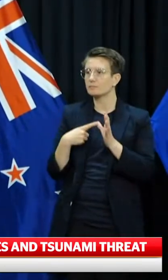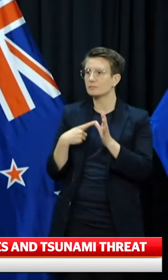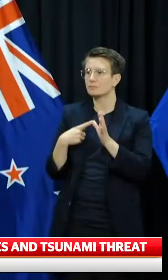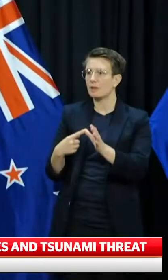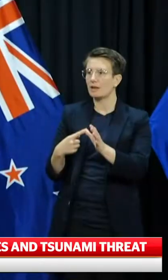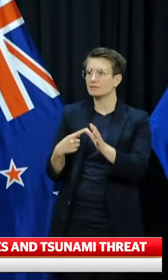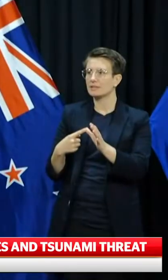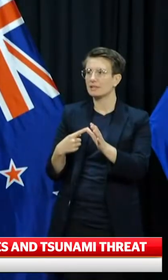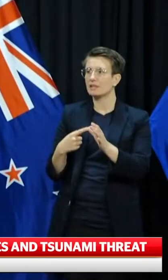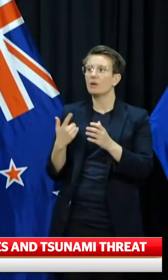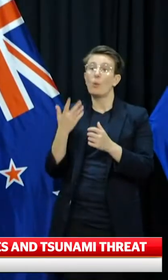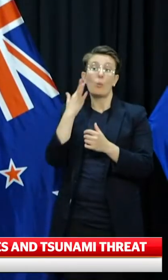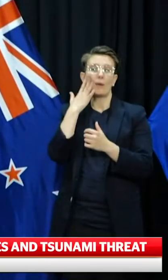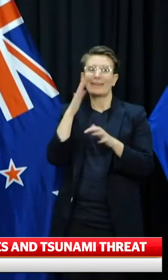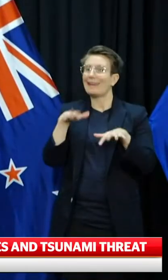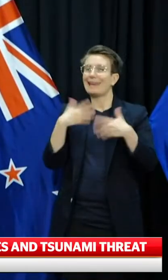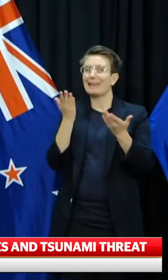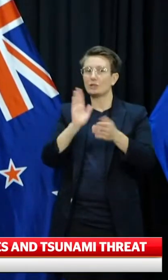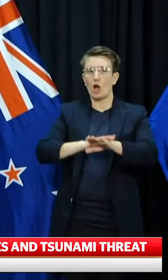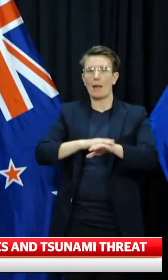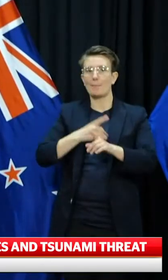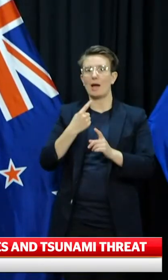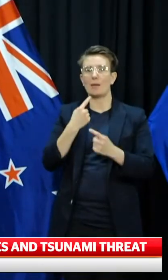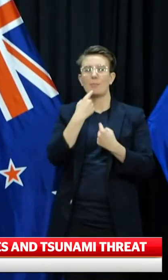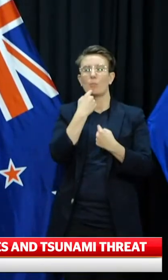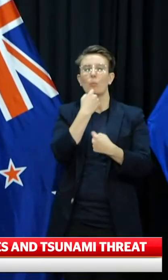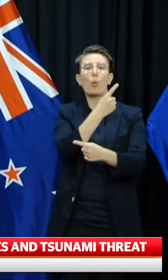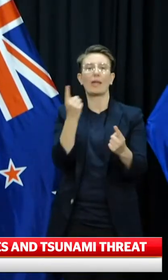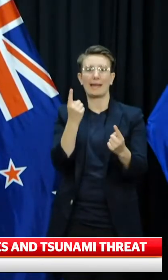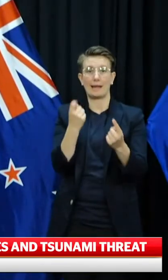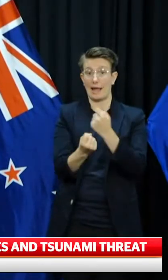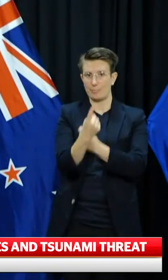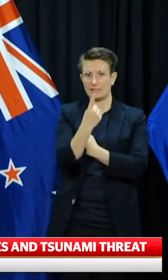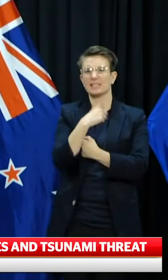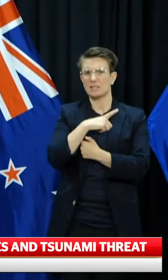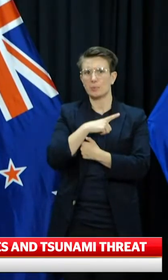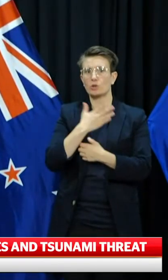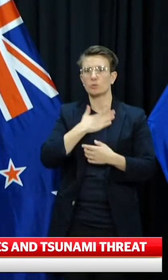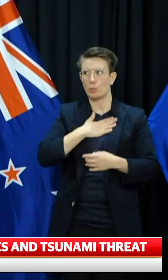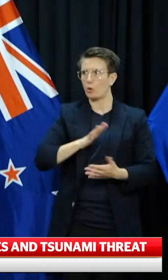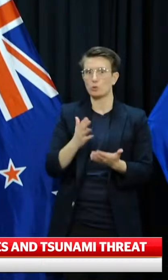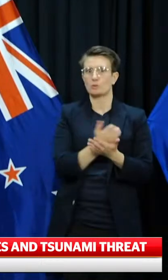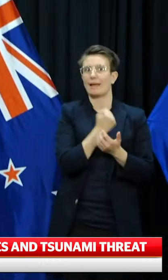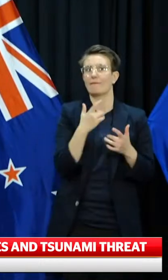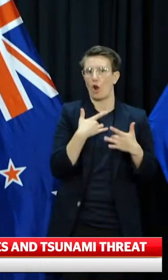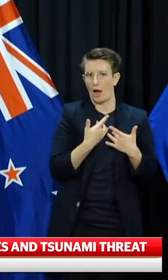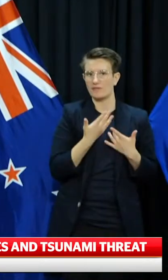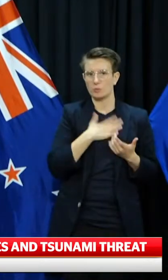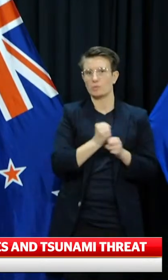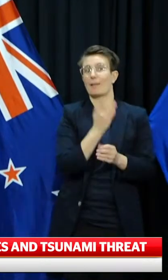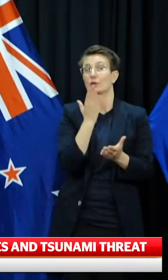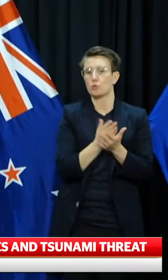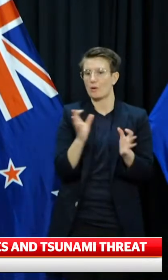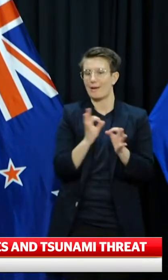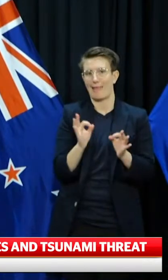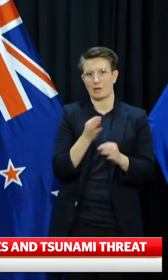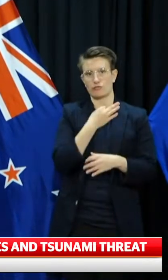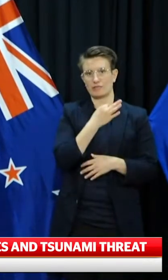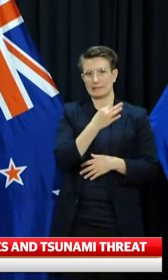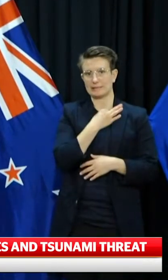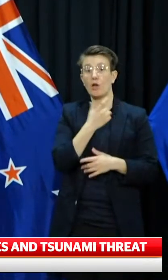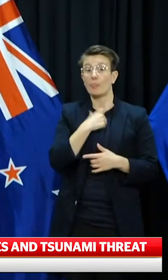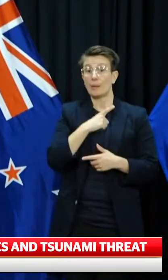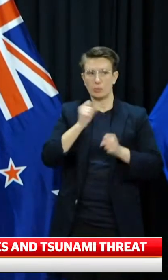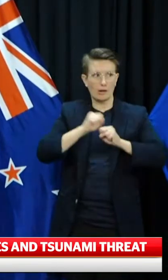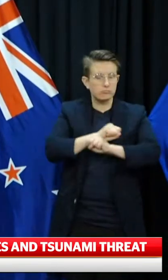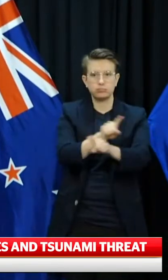life. So when you are asked to evacuate, that's at the forefront of our team's notifications to people. And you